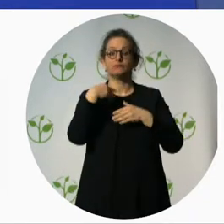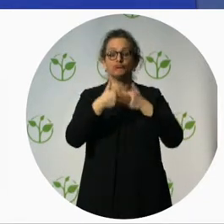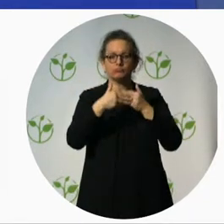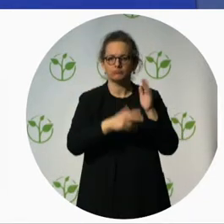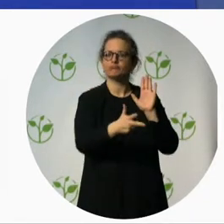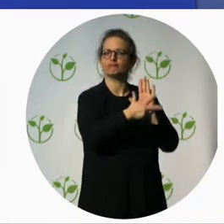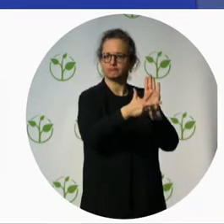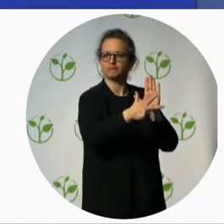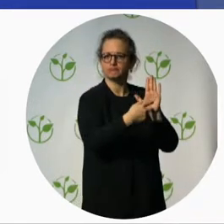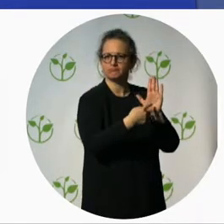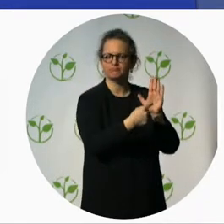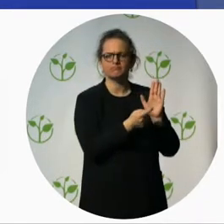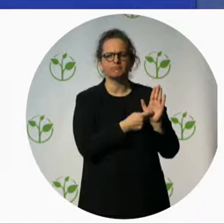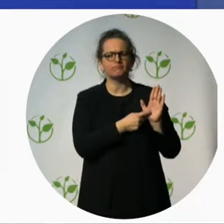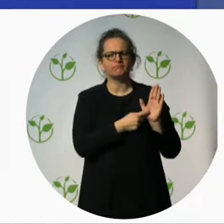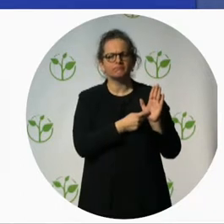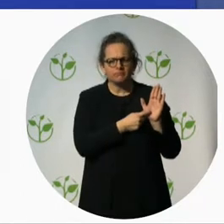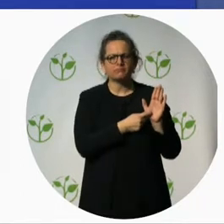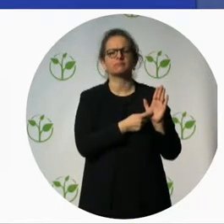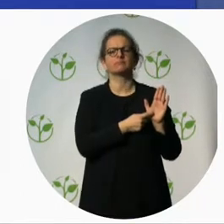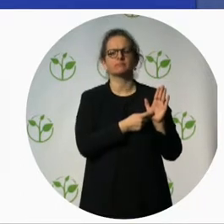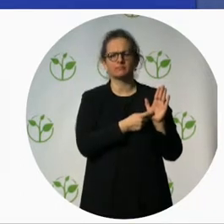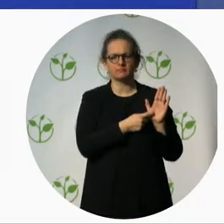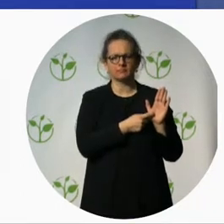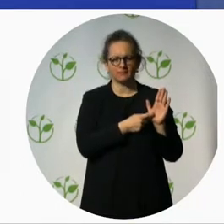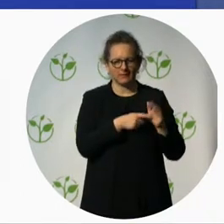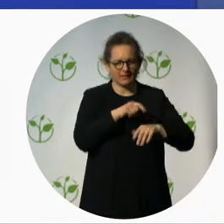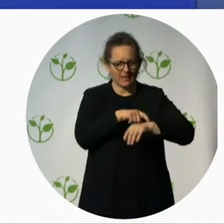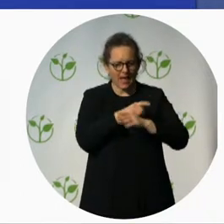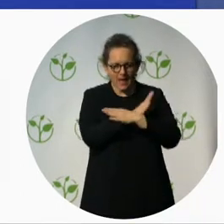tell a joke because on the 13th of December is my birthday.